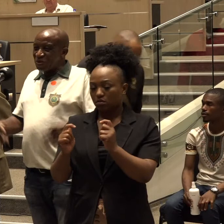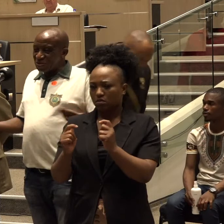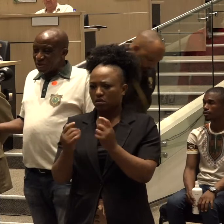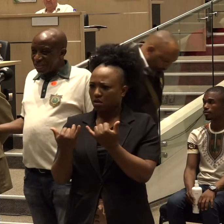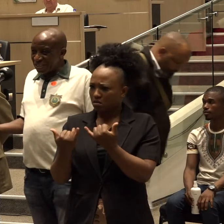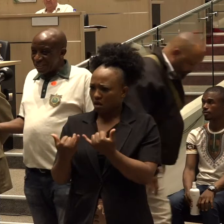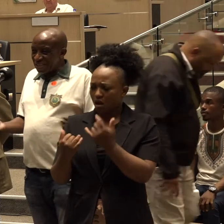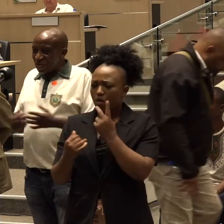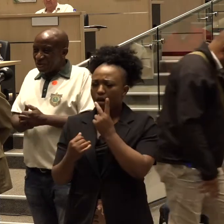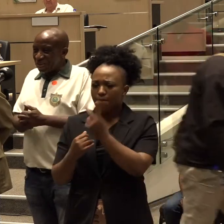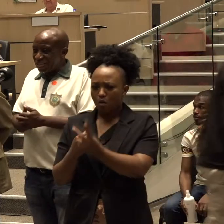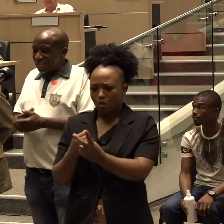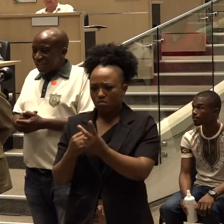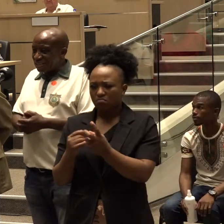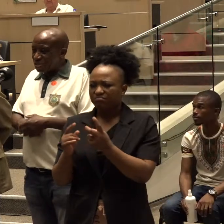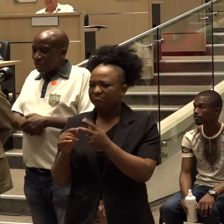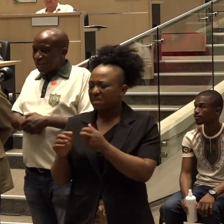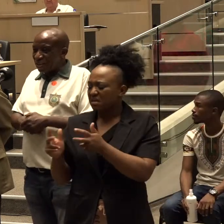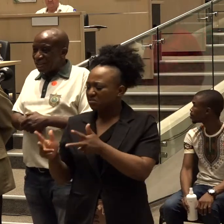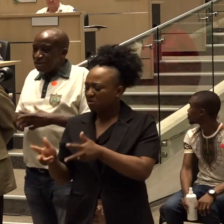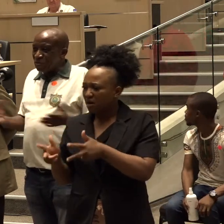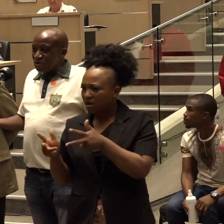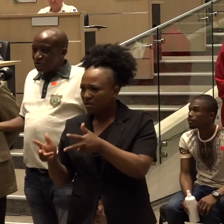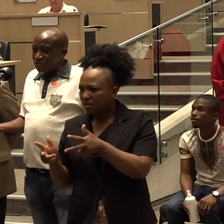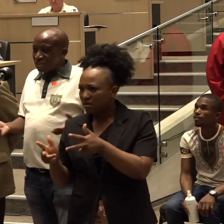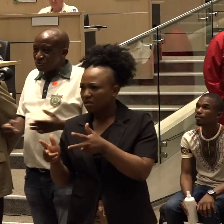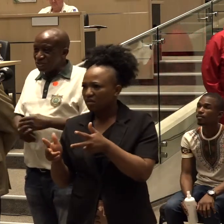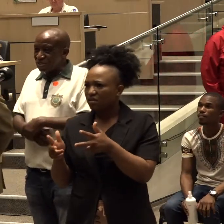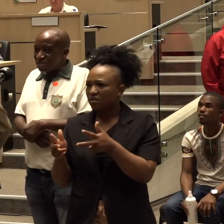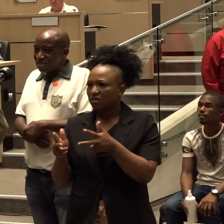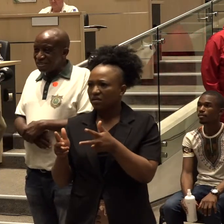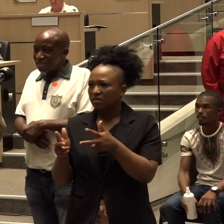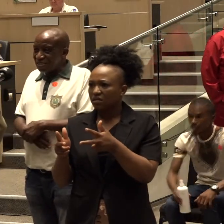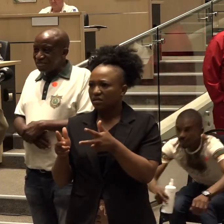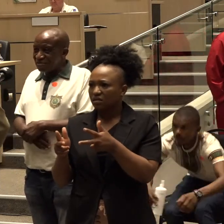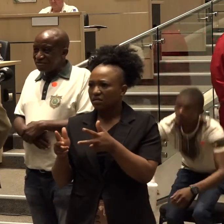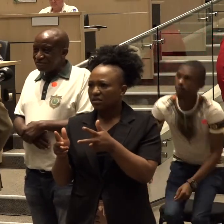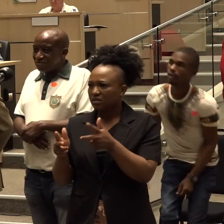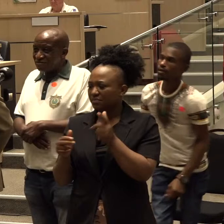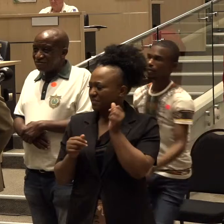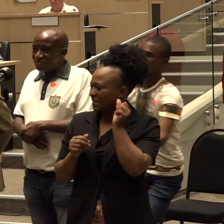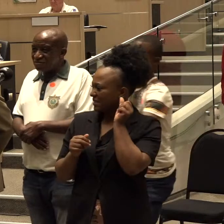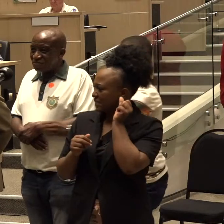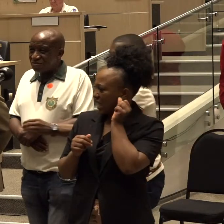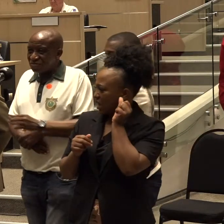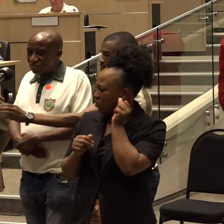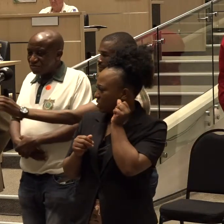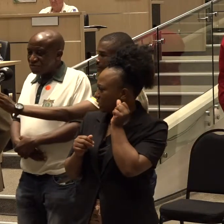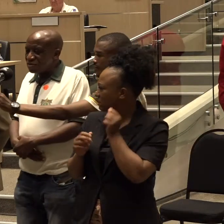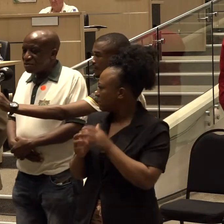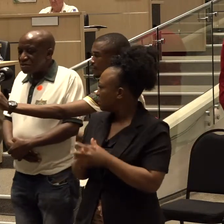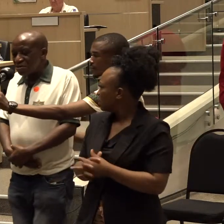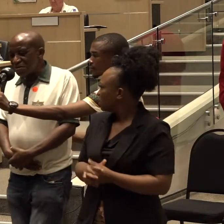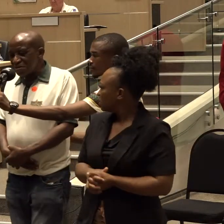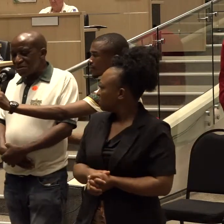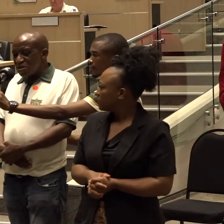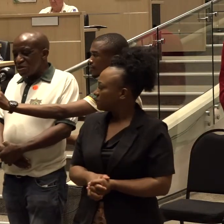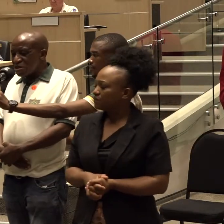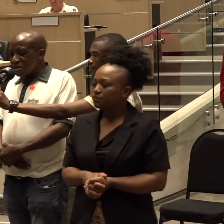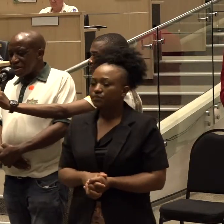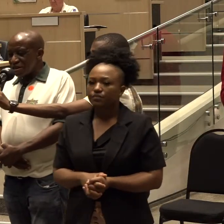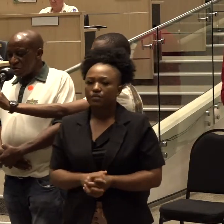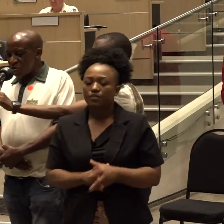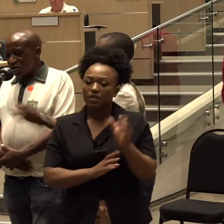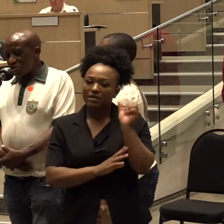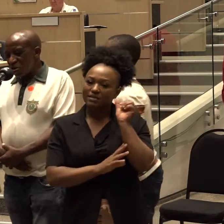Transportation sorry can we sort out the sound the main speaker's sound is